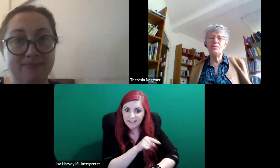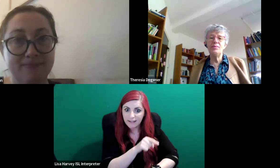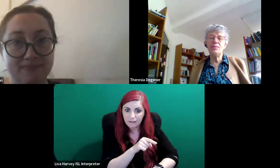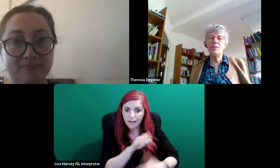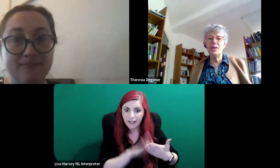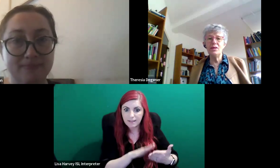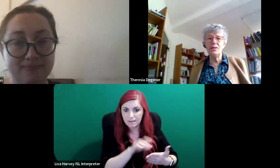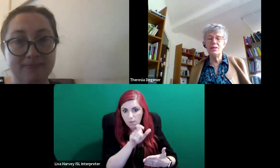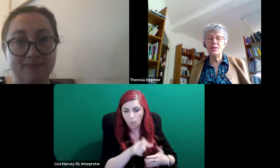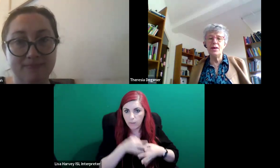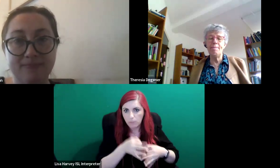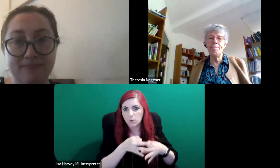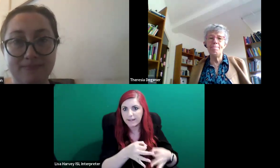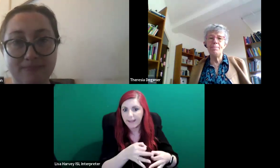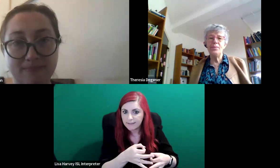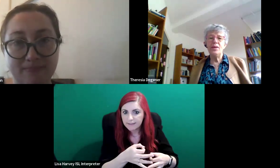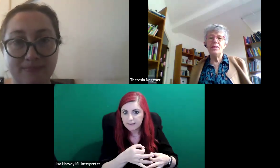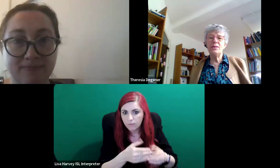And there is